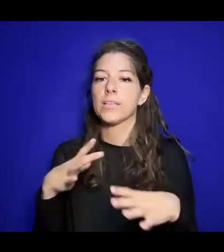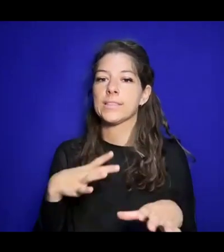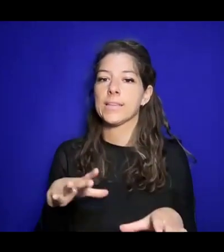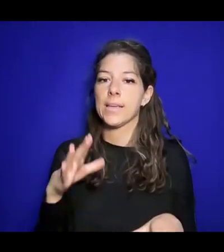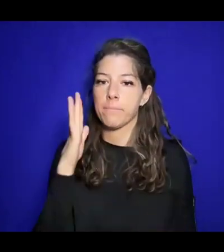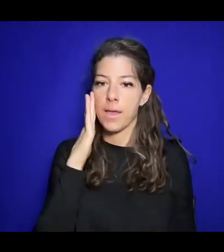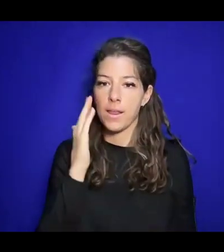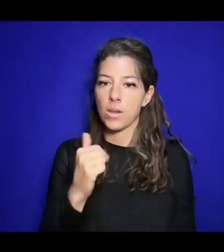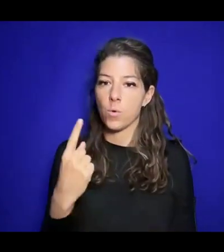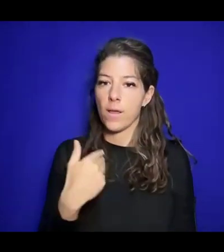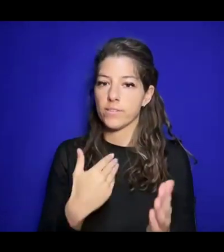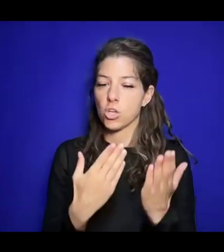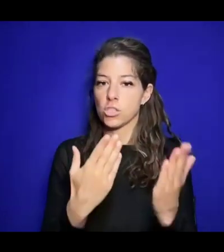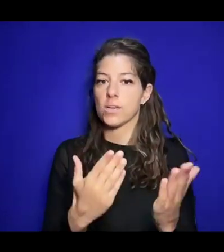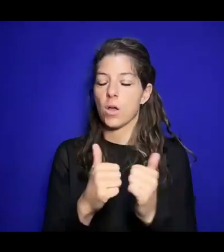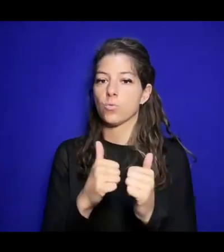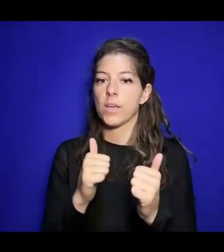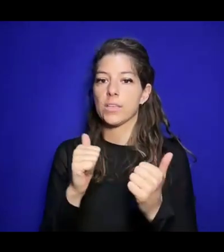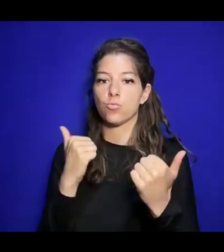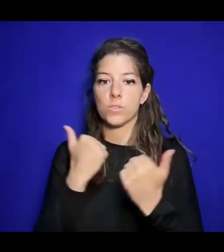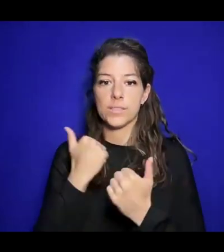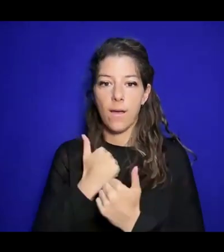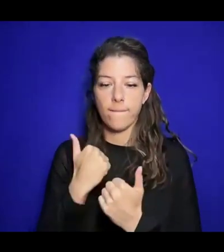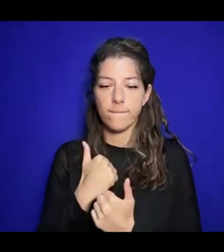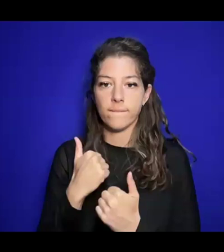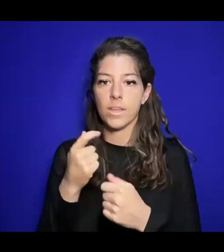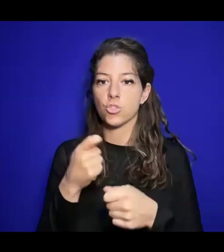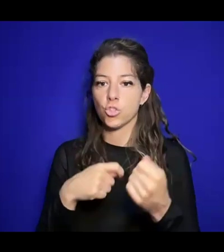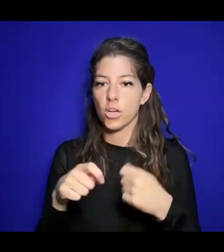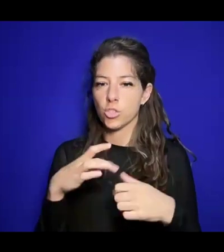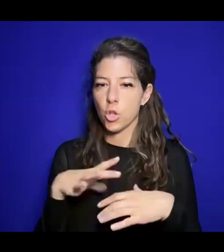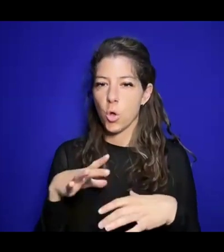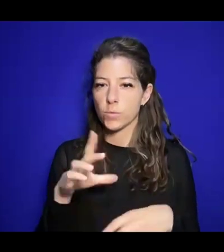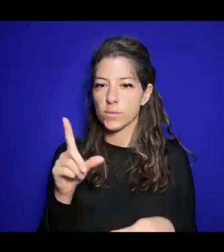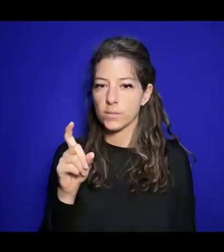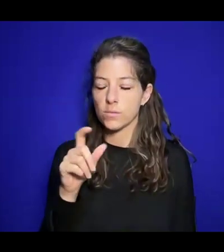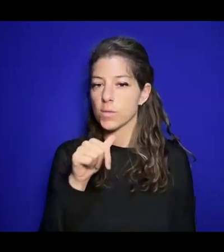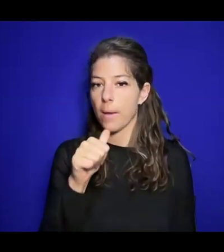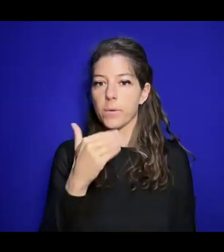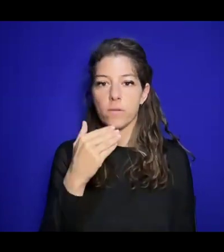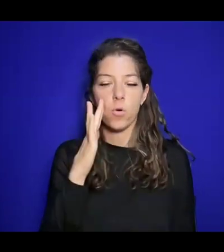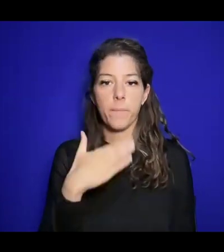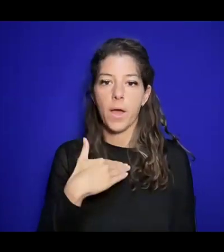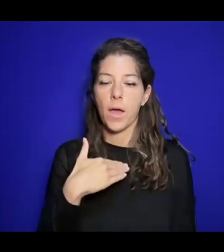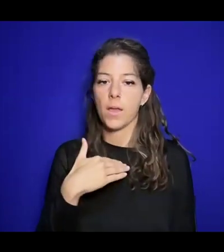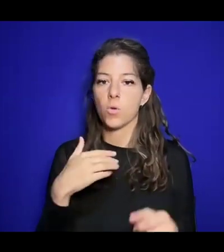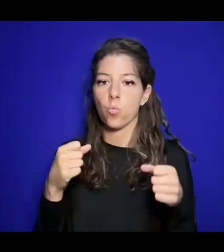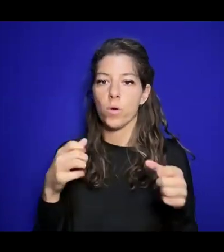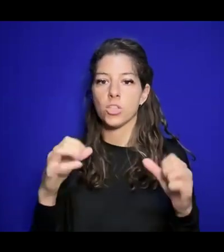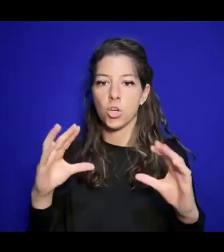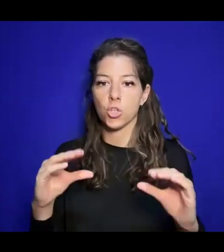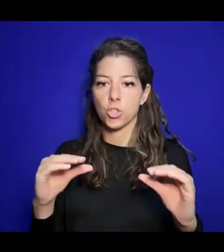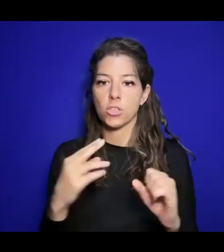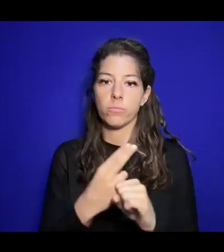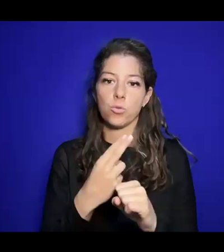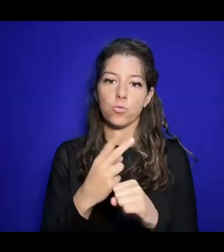anyone have suggestions for getting rinsed off and change into clothes? It would not be good for my wheelchair cushion either to be